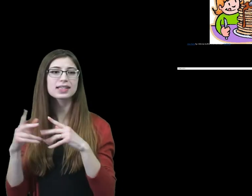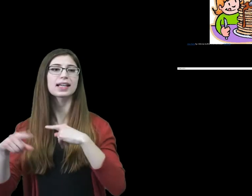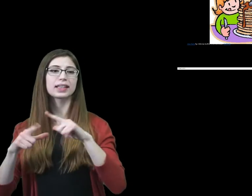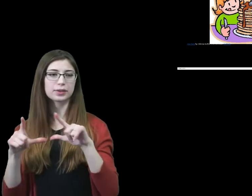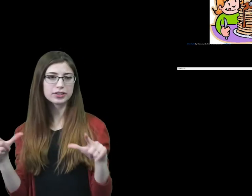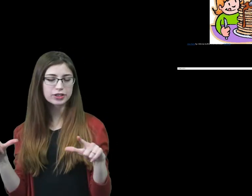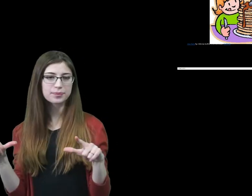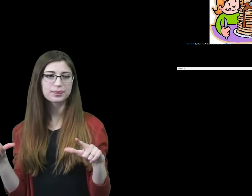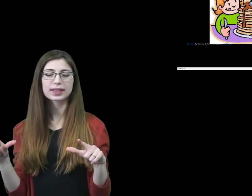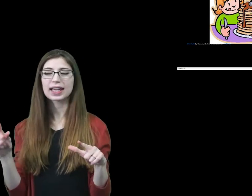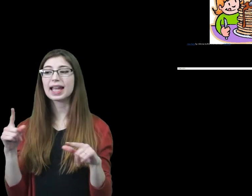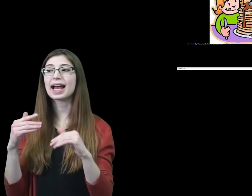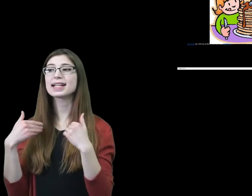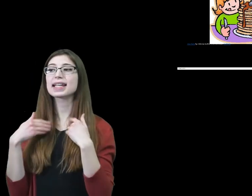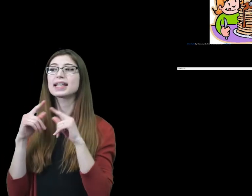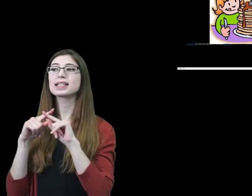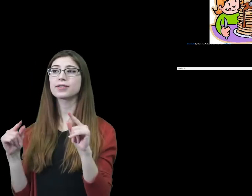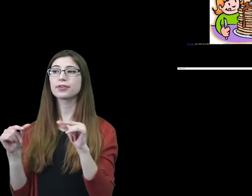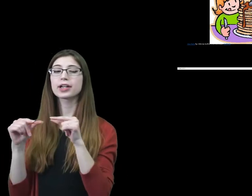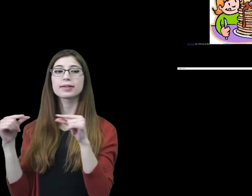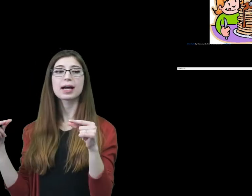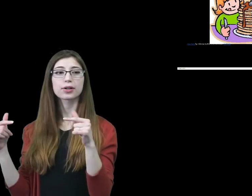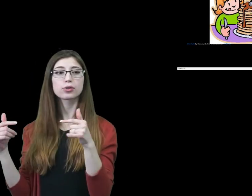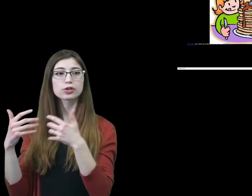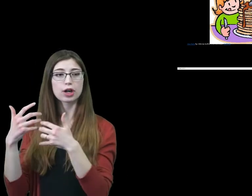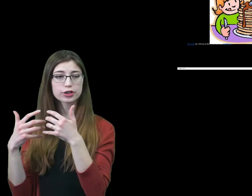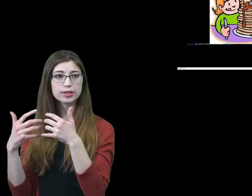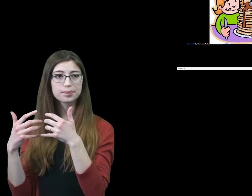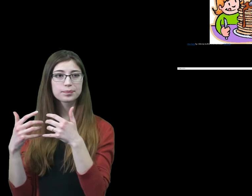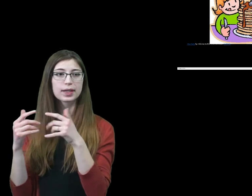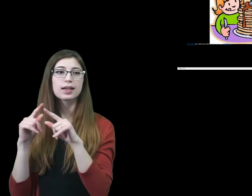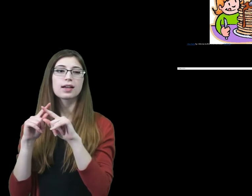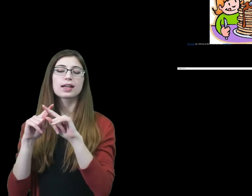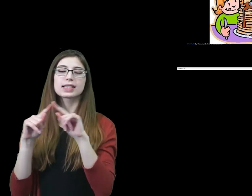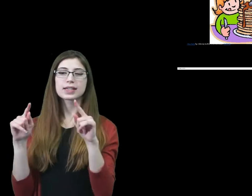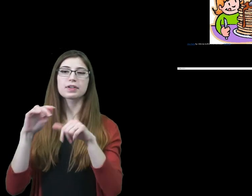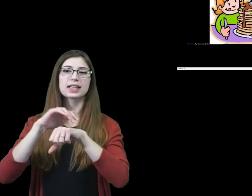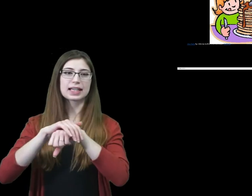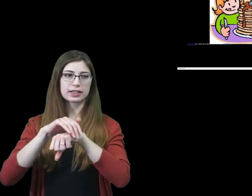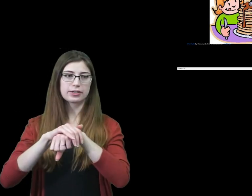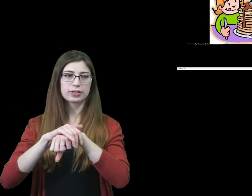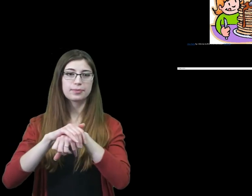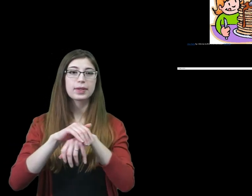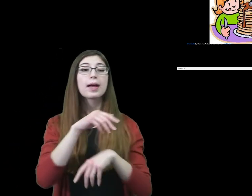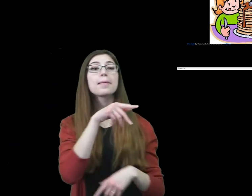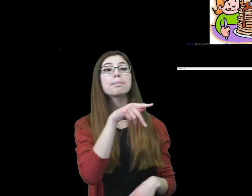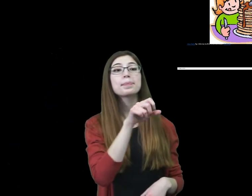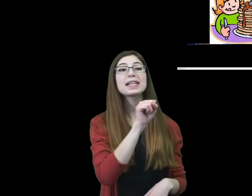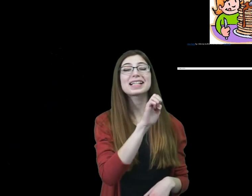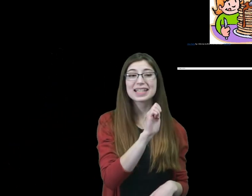Sign Language. It has a different grammatical structure. It's different than English.